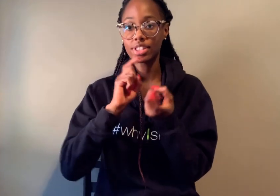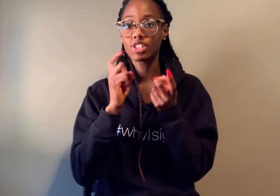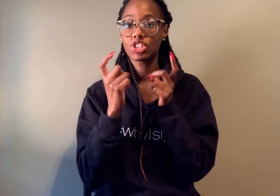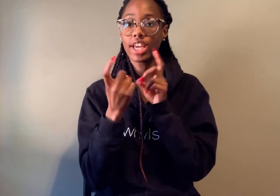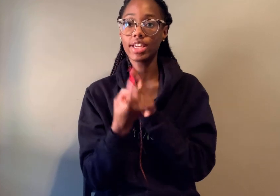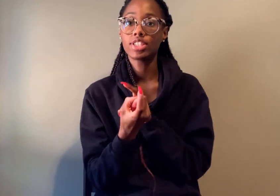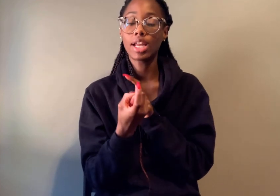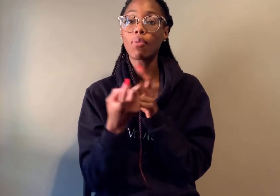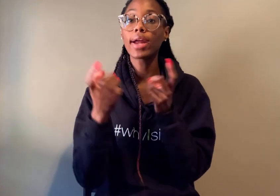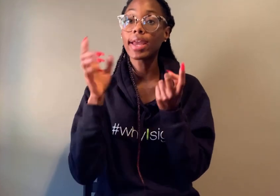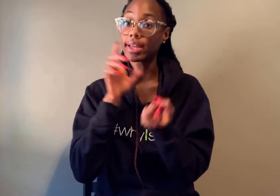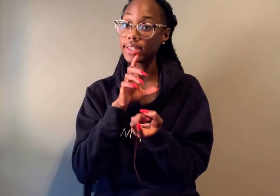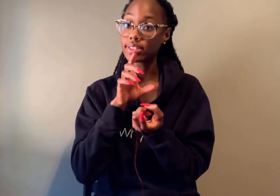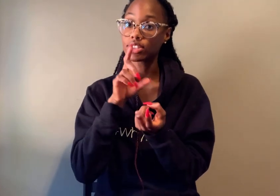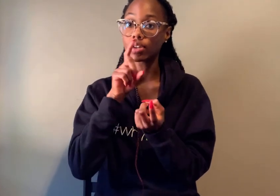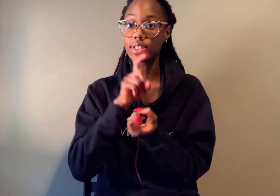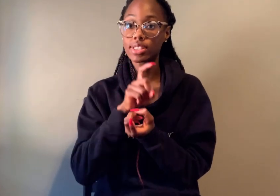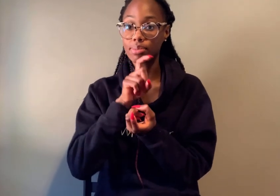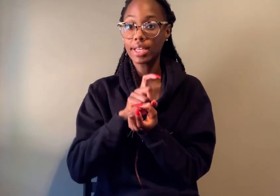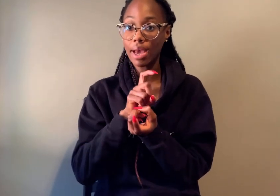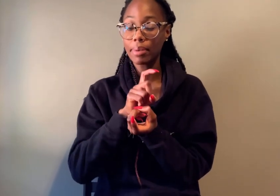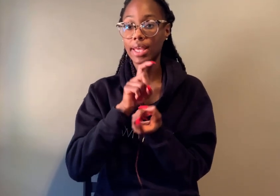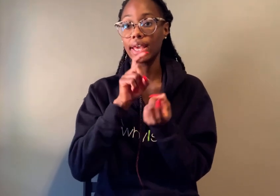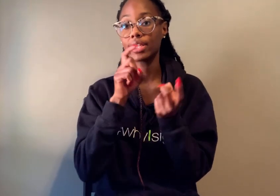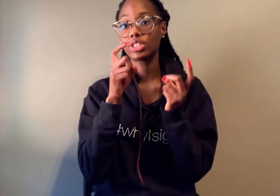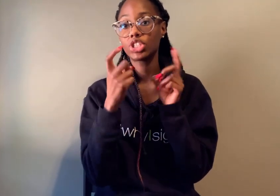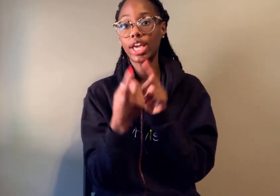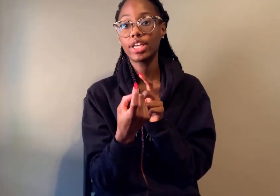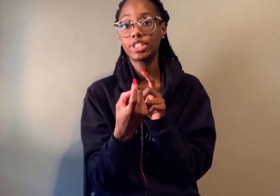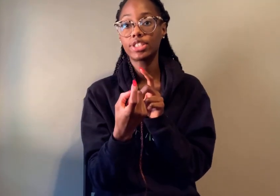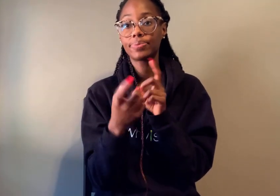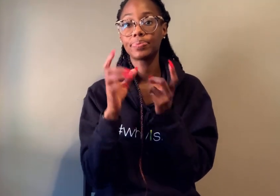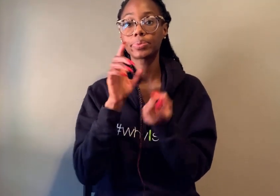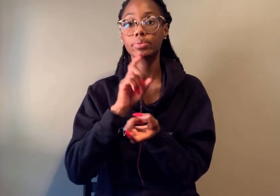is change. And I'm right-handed, so this is my dominant hand, change.